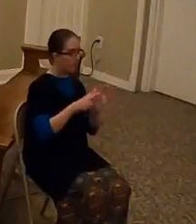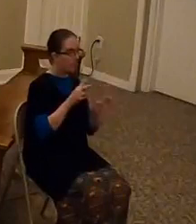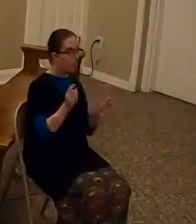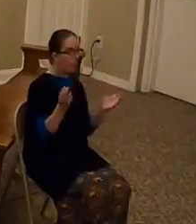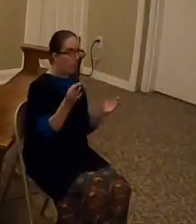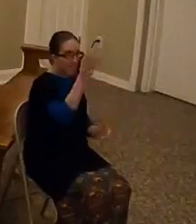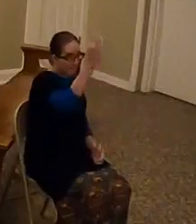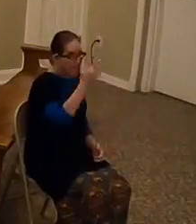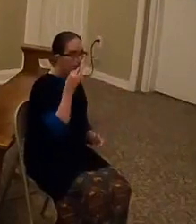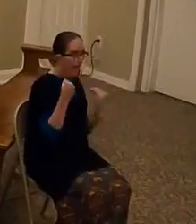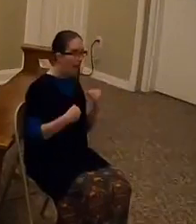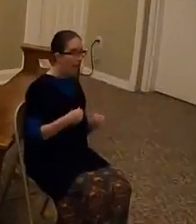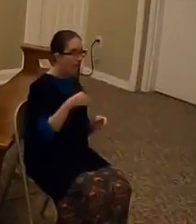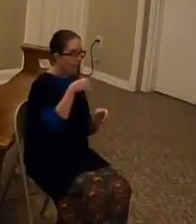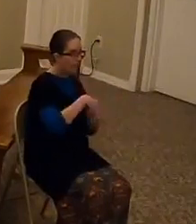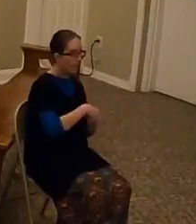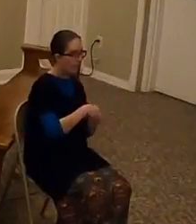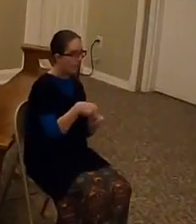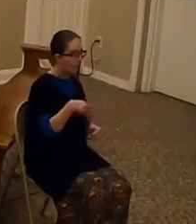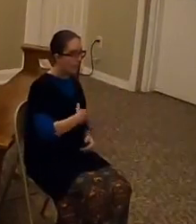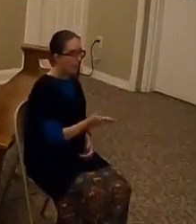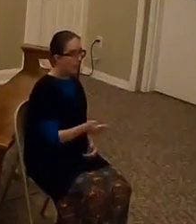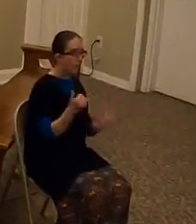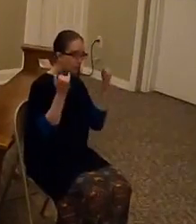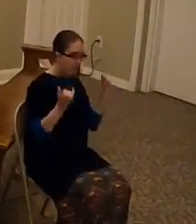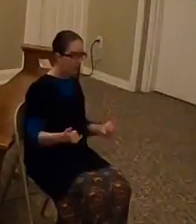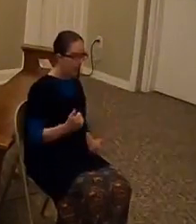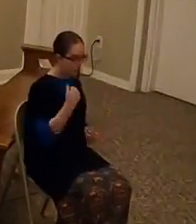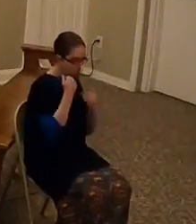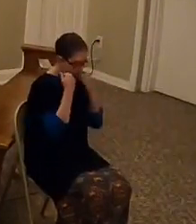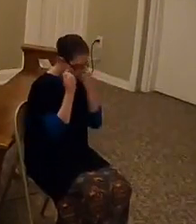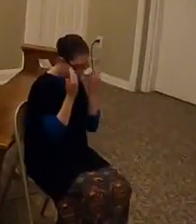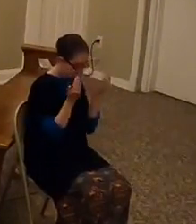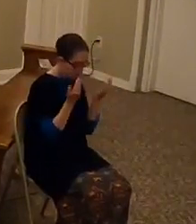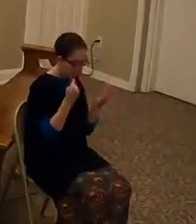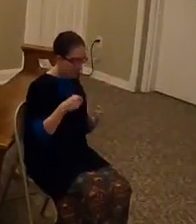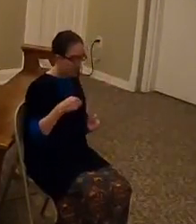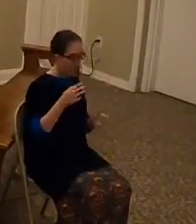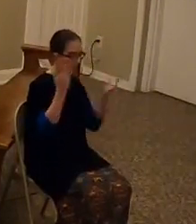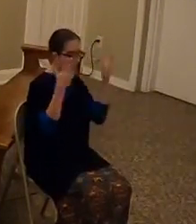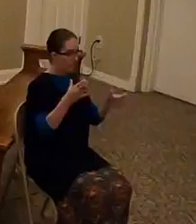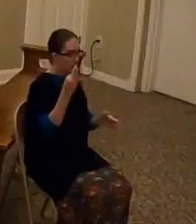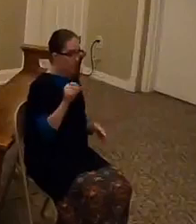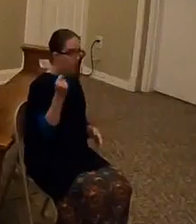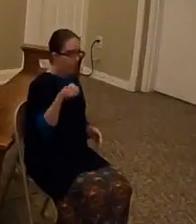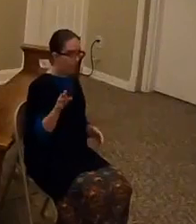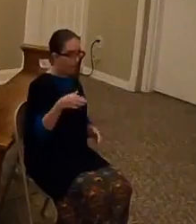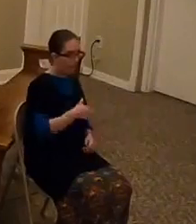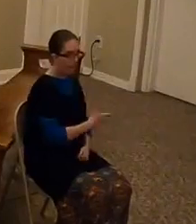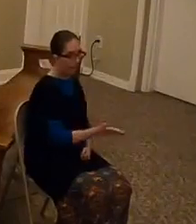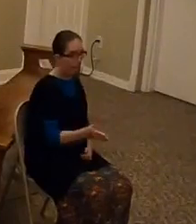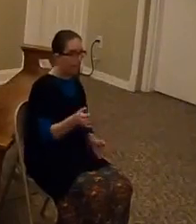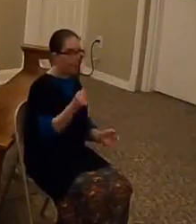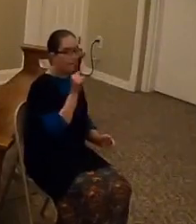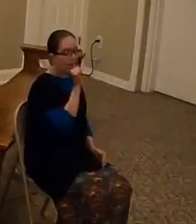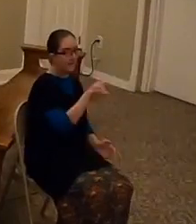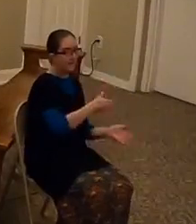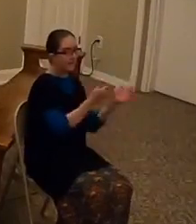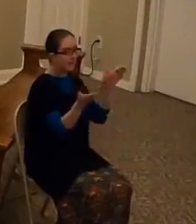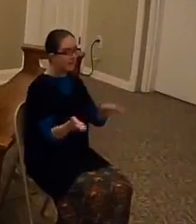what fruit had ye in those things whereof ye are now ashamed? For the end of those things is